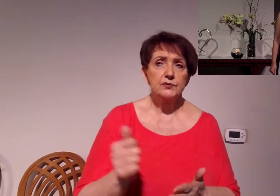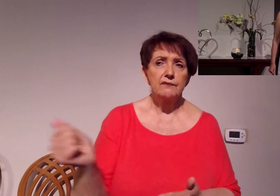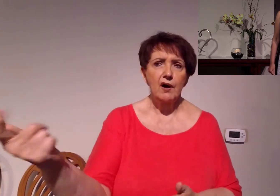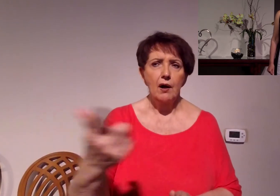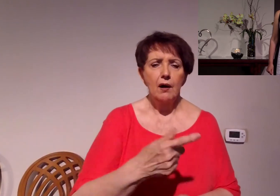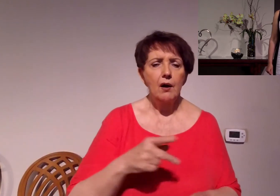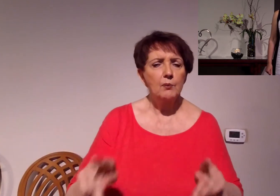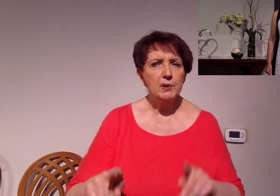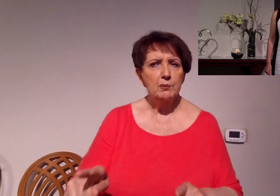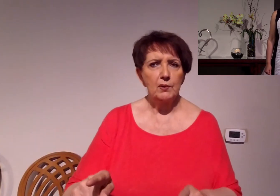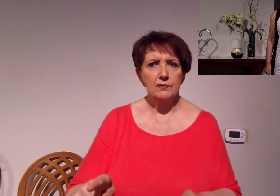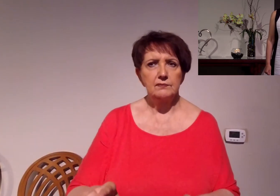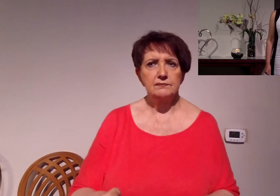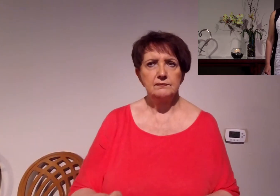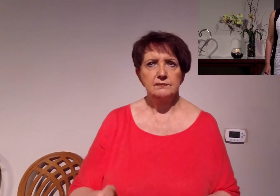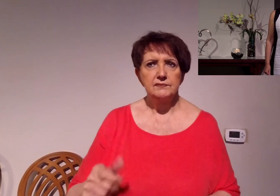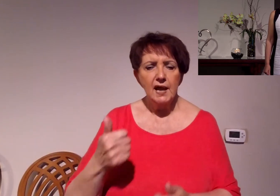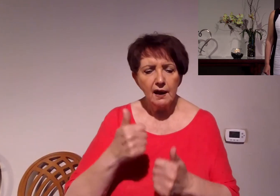people everywhere.